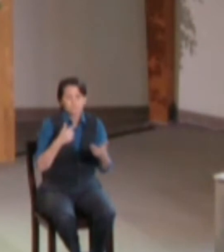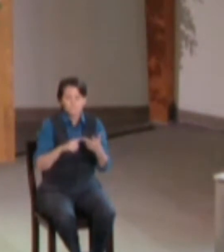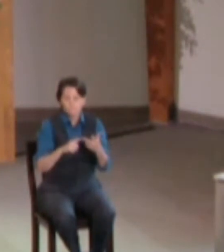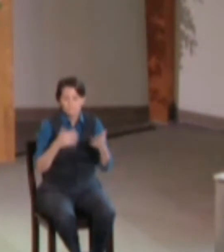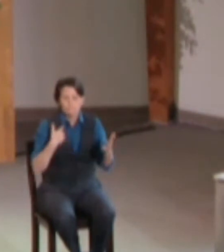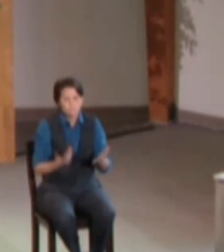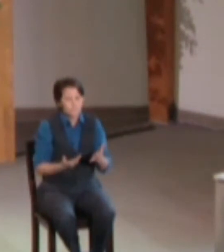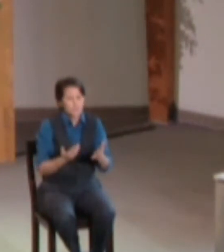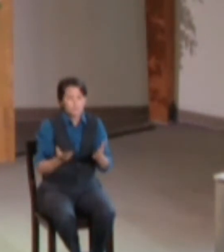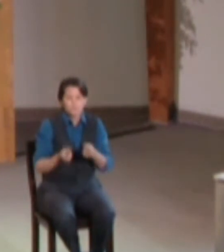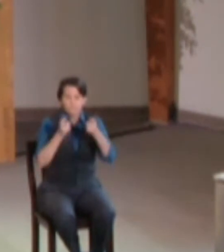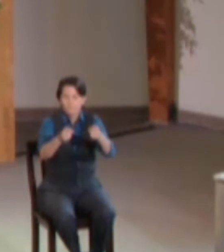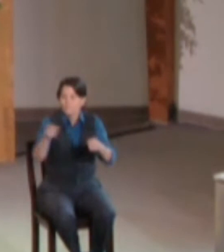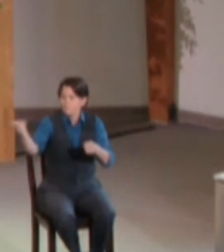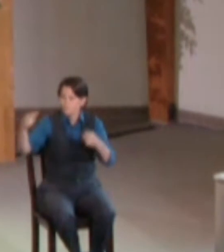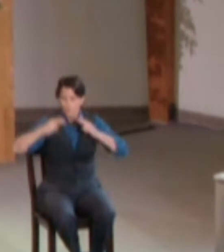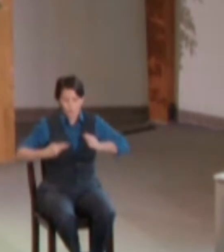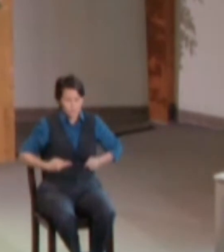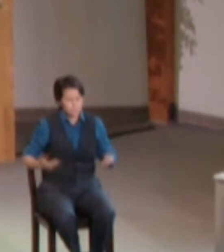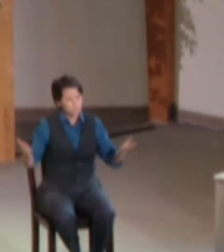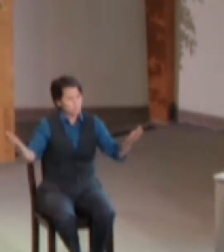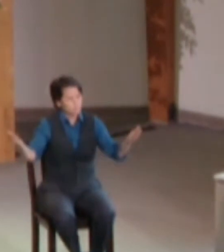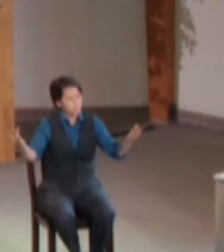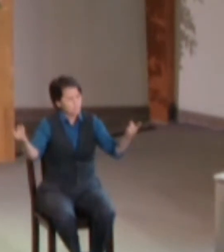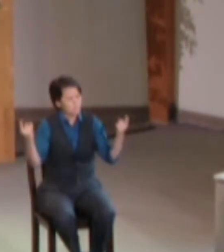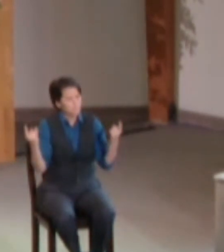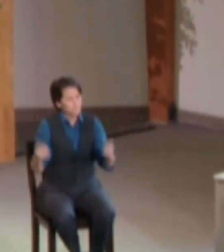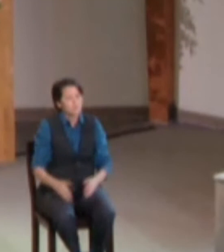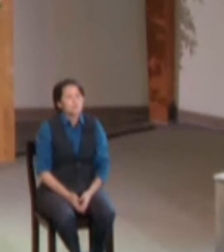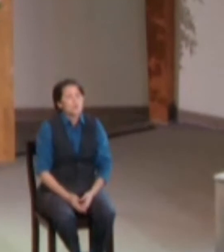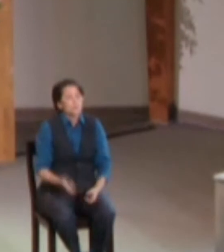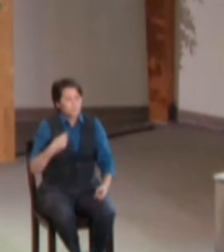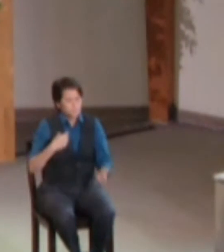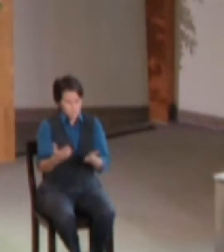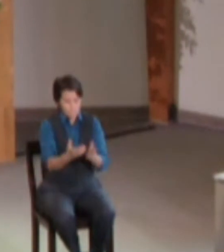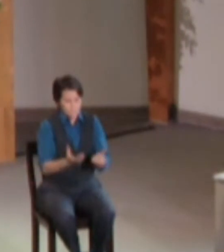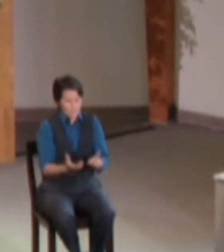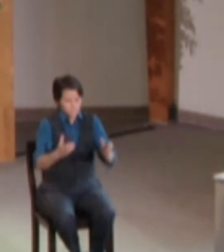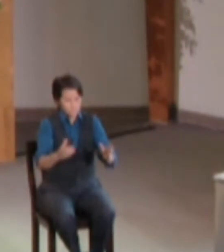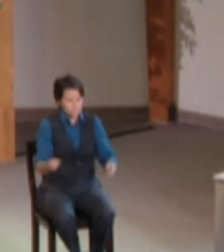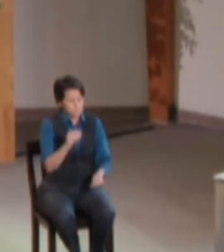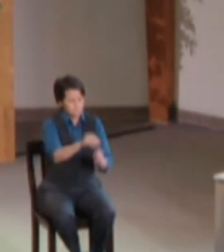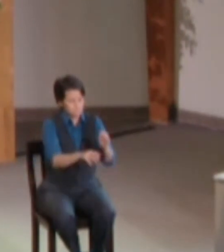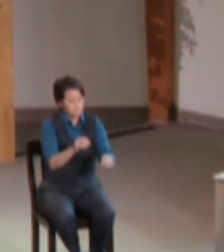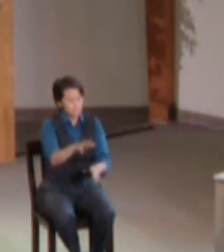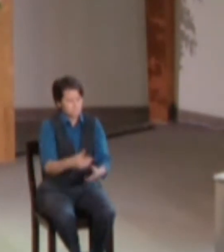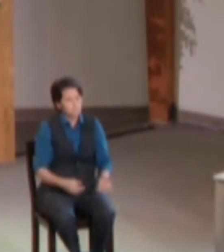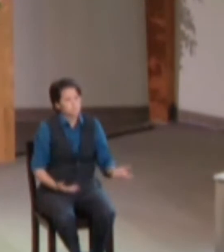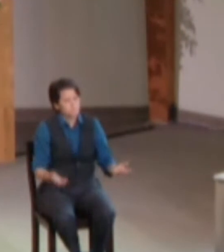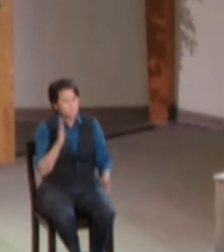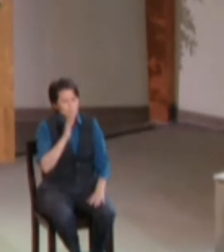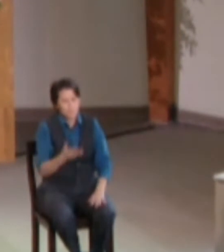with our dear sweet ushers who are coming forward now. We will be passing the basket. So I invite you to say with me